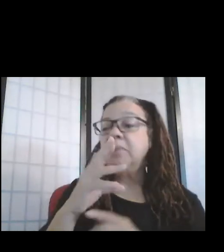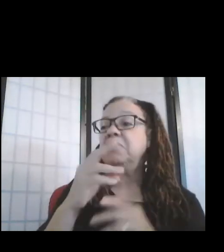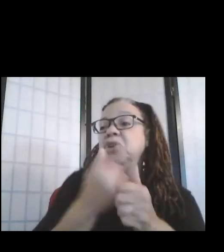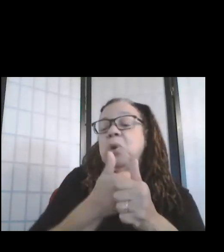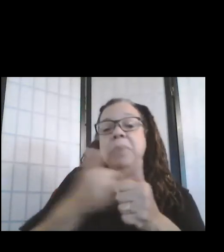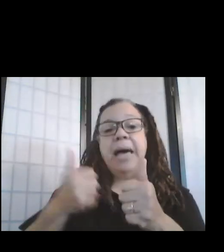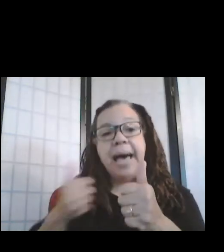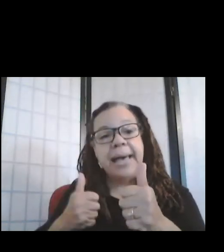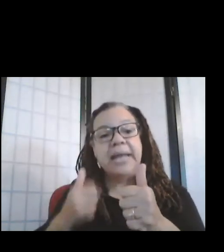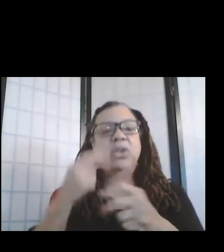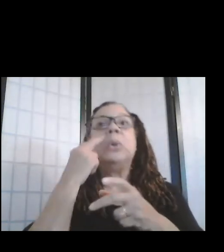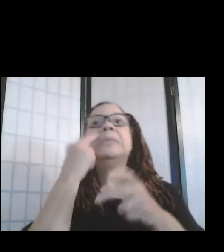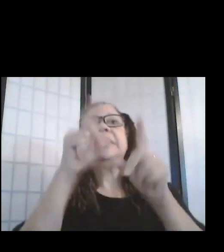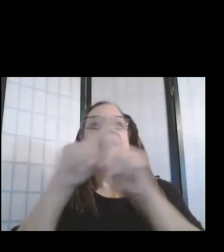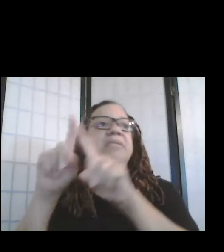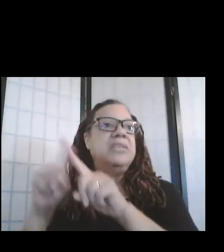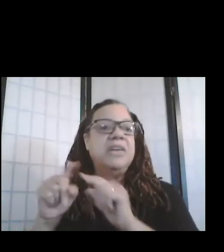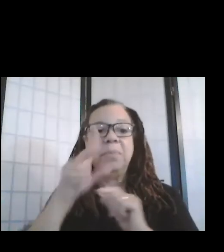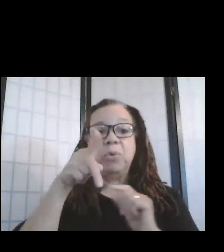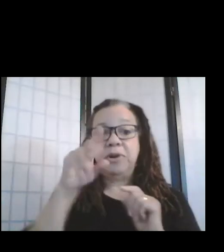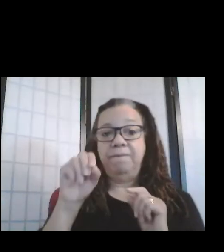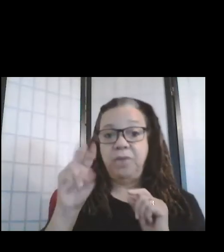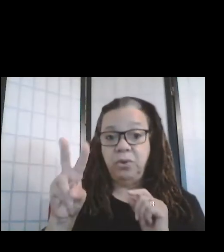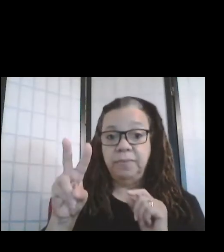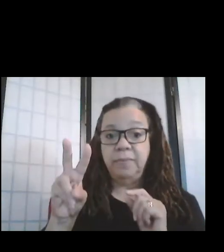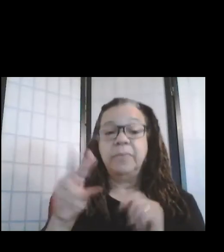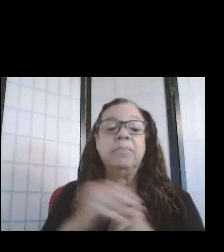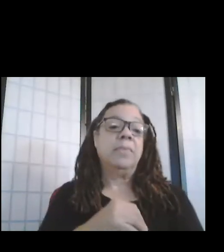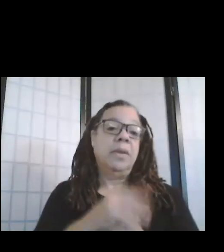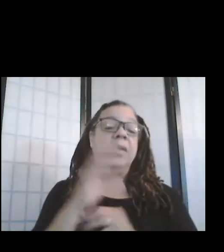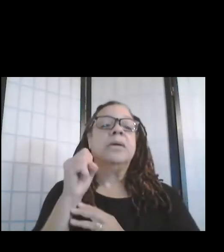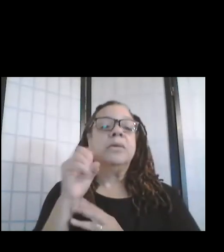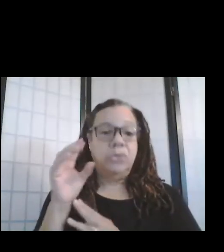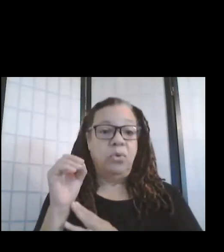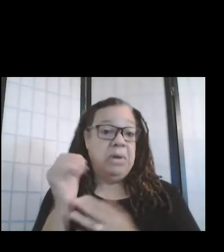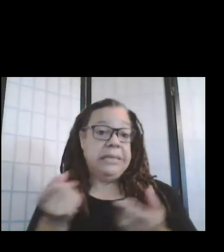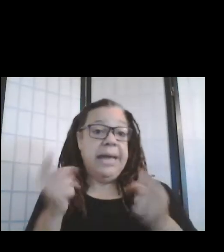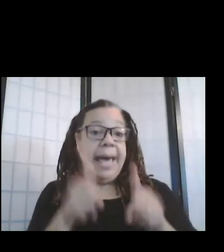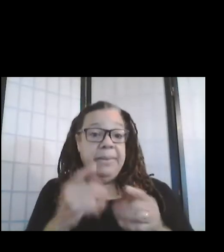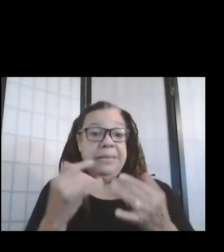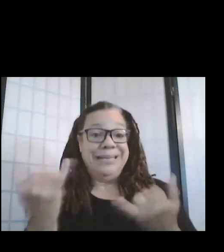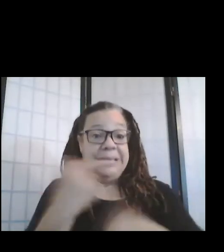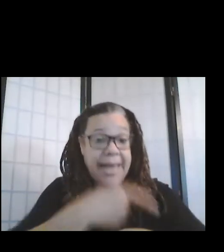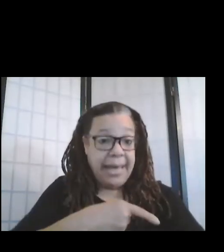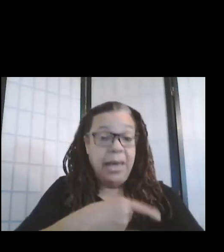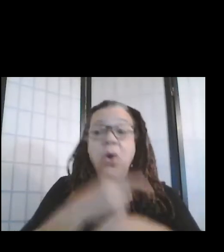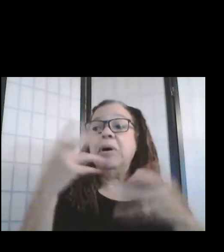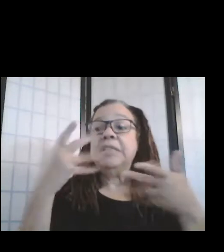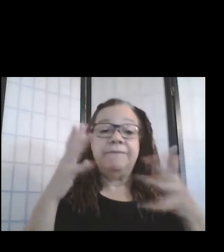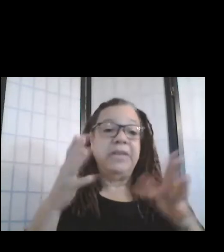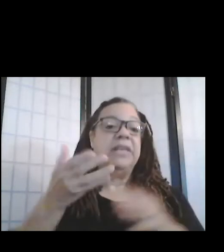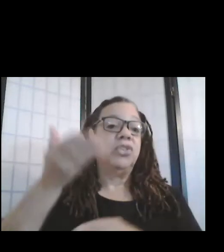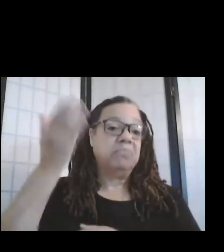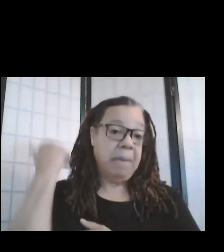going to reveal things in a different way? And then are we going to tell it as if it has happened, or if it's presently